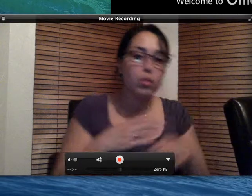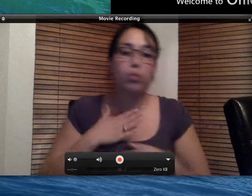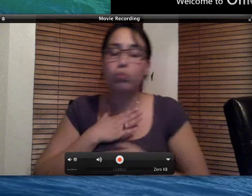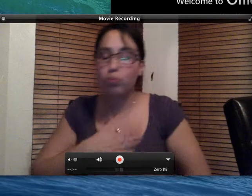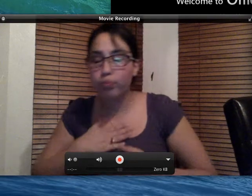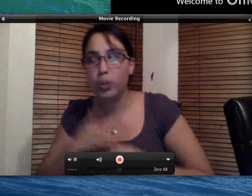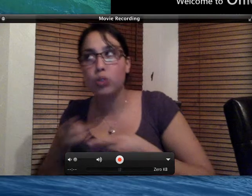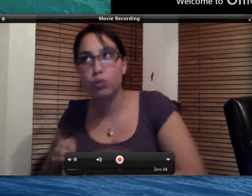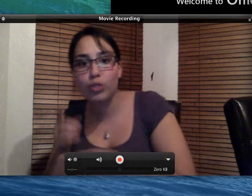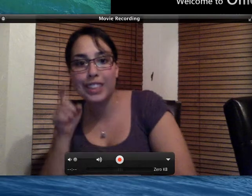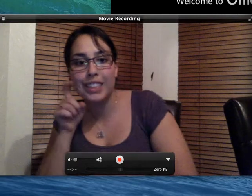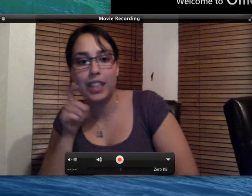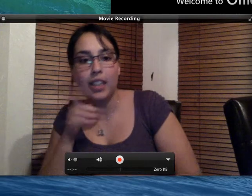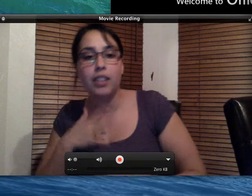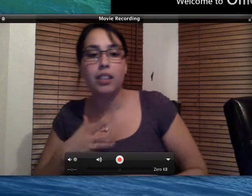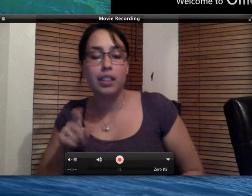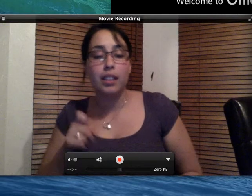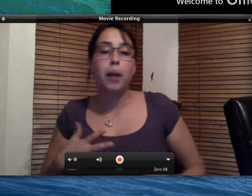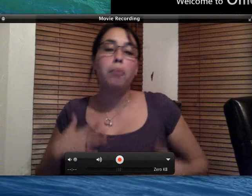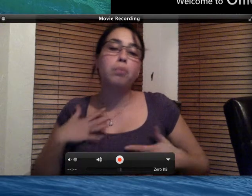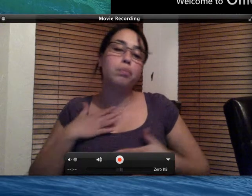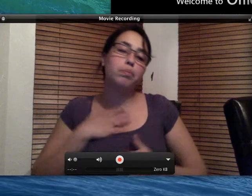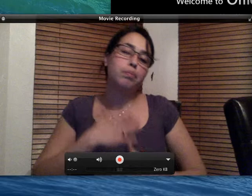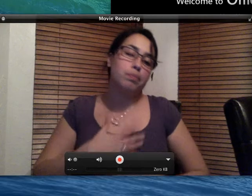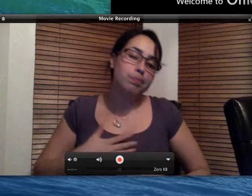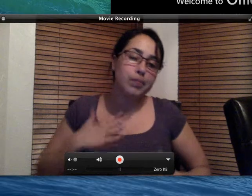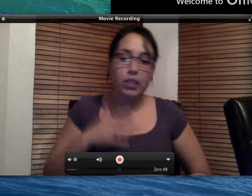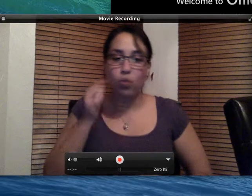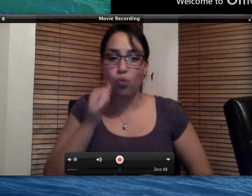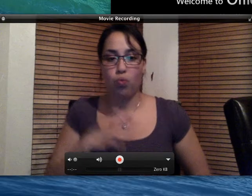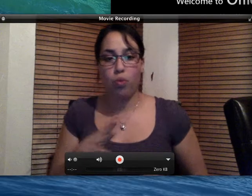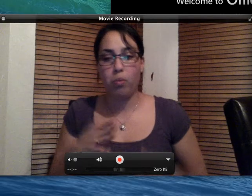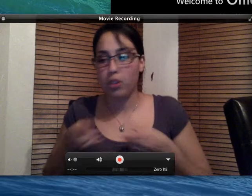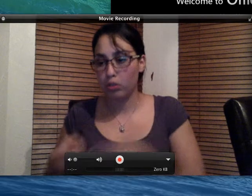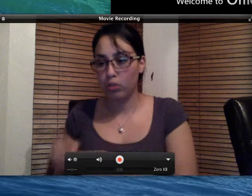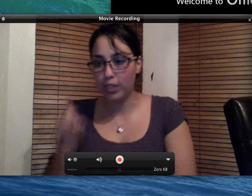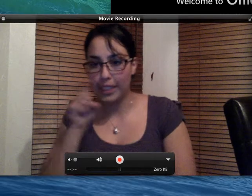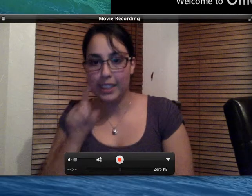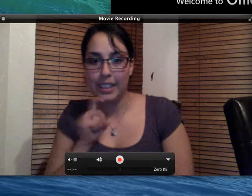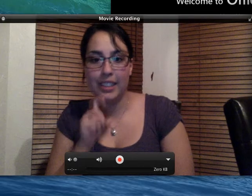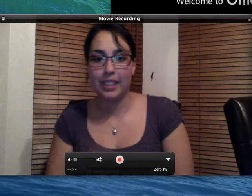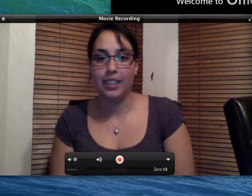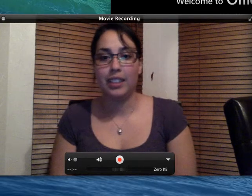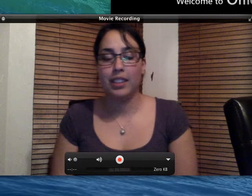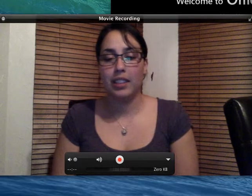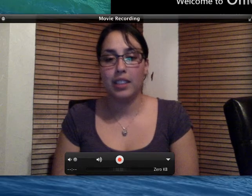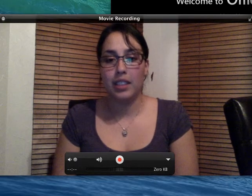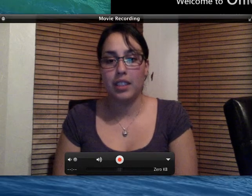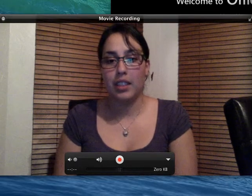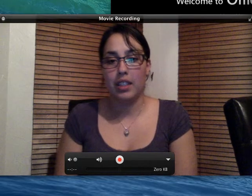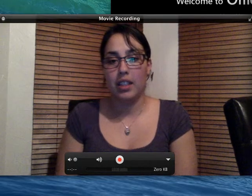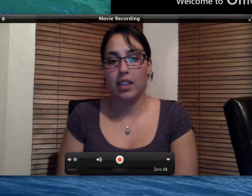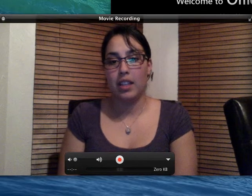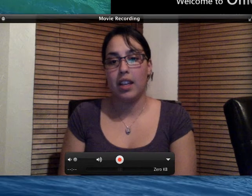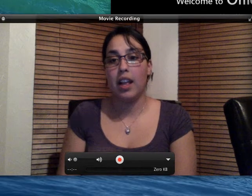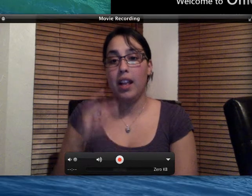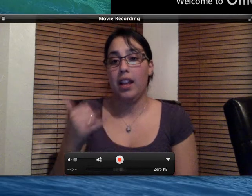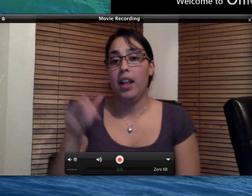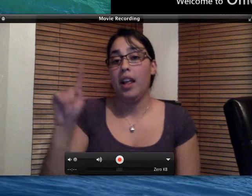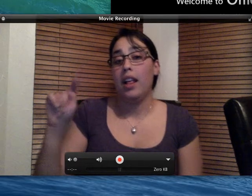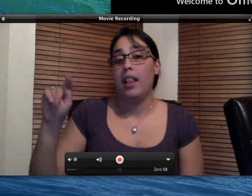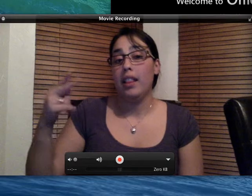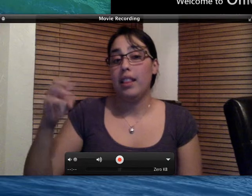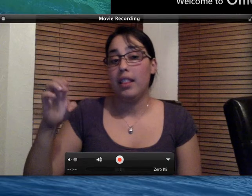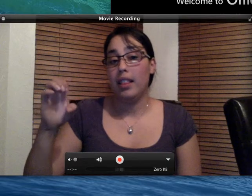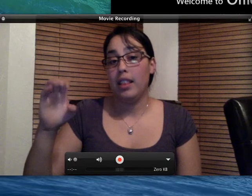Marriage manual author and semen sniffer Theodore van de Velde has a line in his book. I love